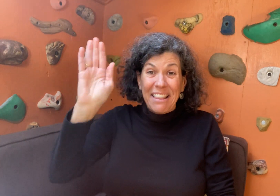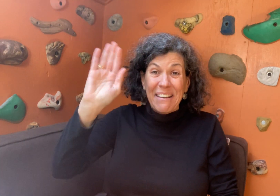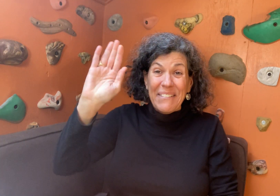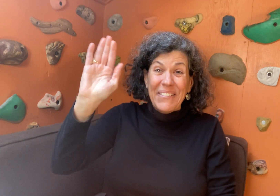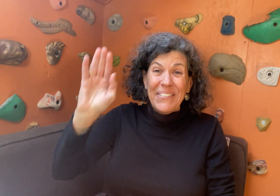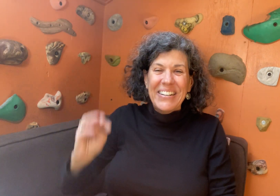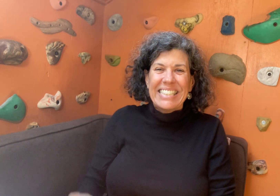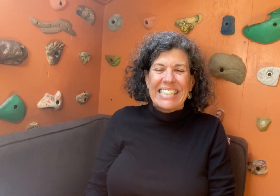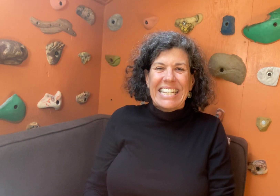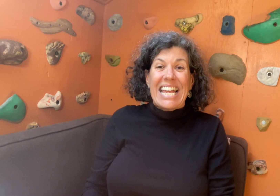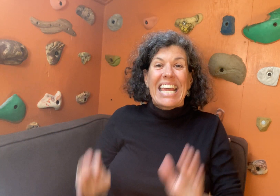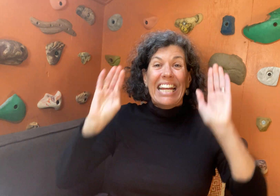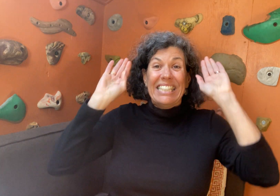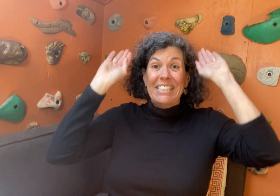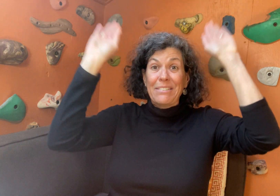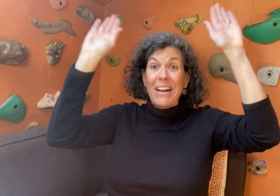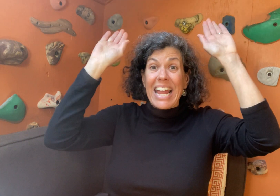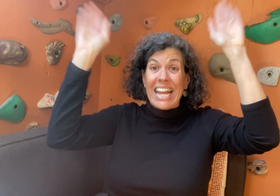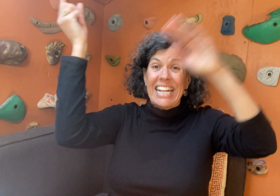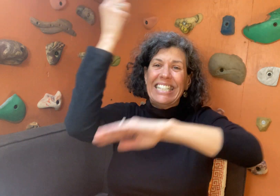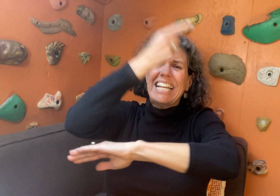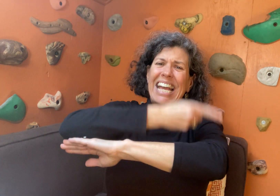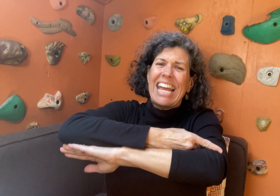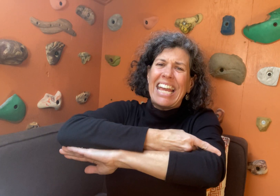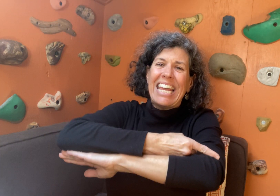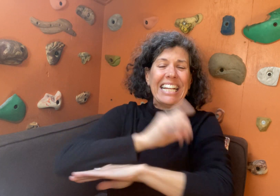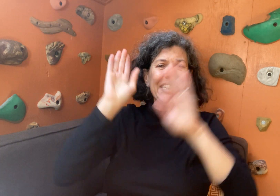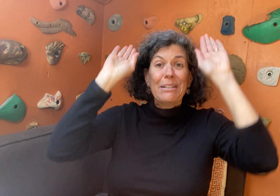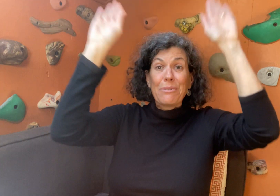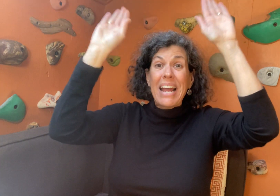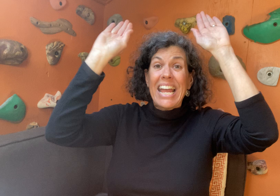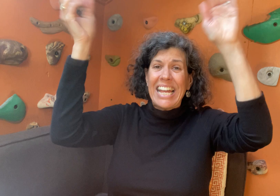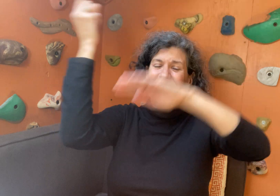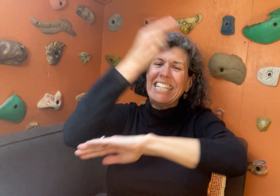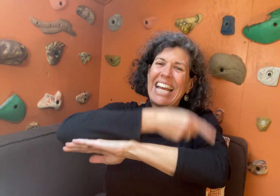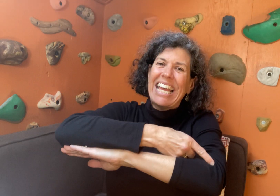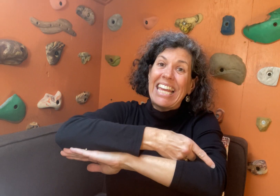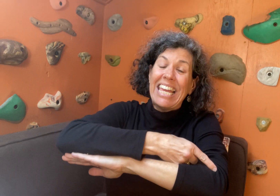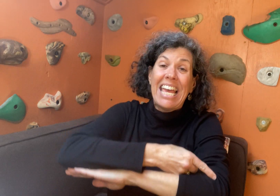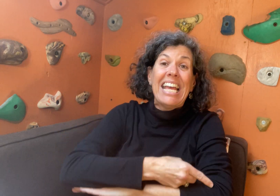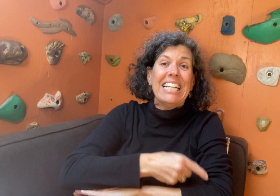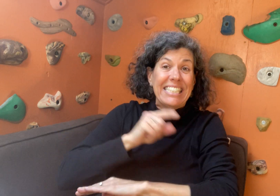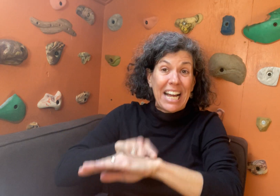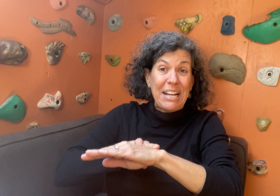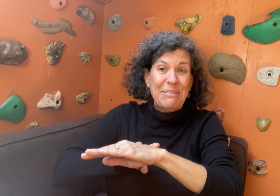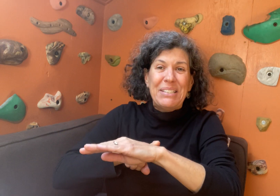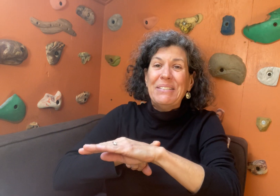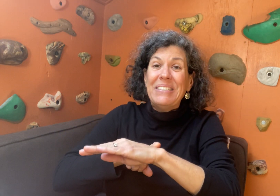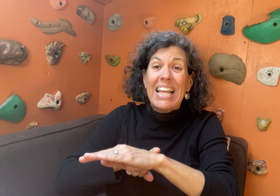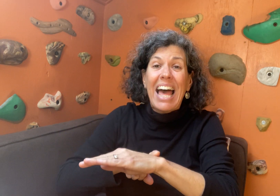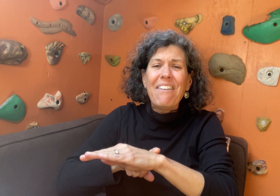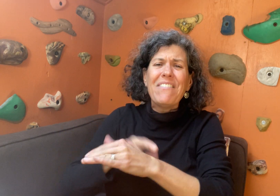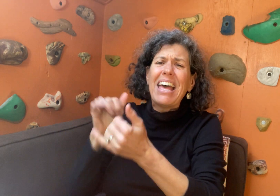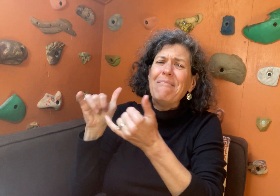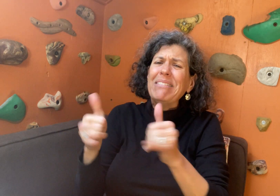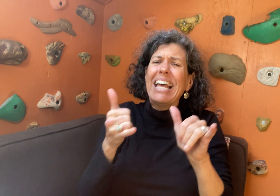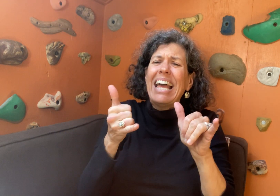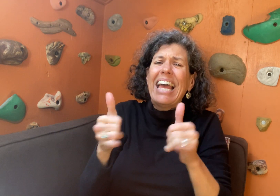Hello. It's a great day. It's a great day. It's time to laugh and